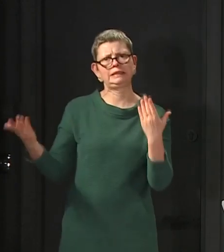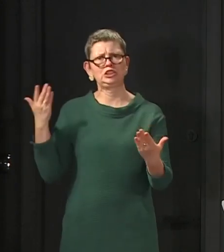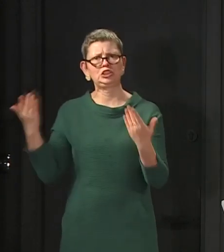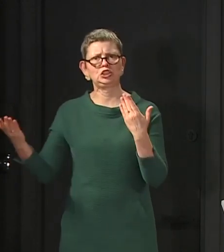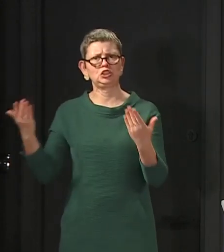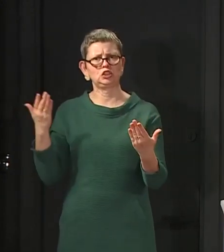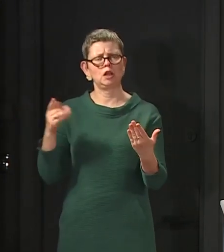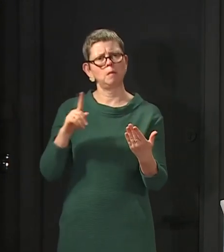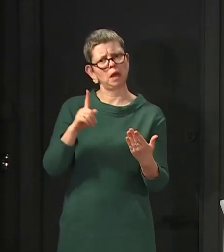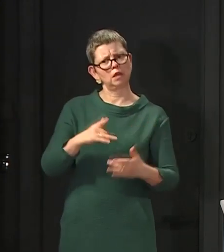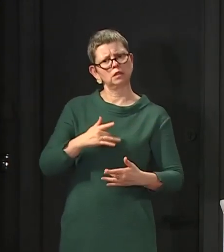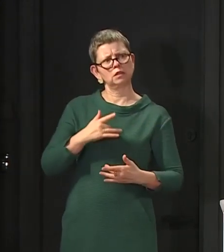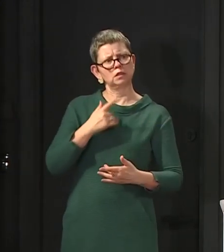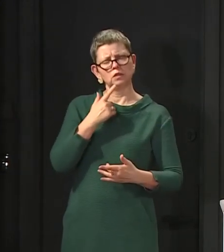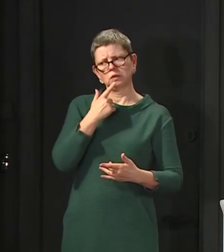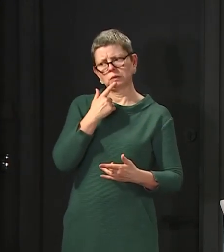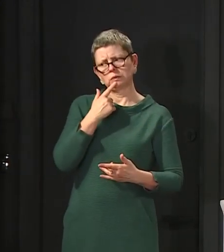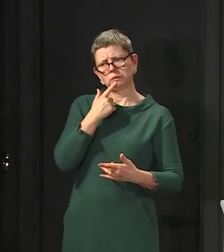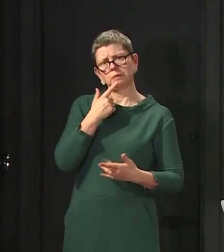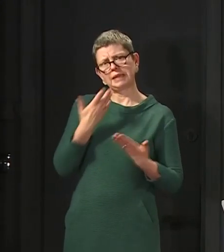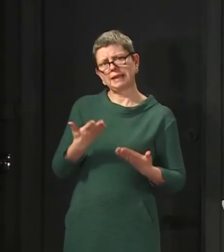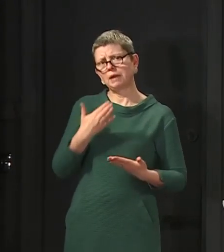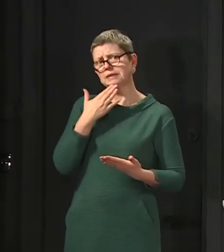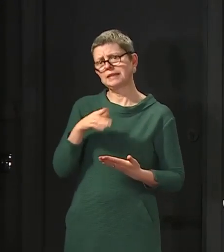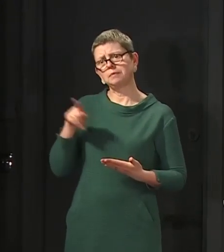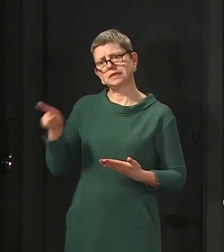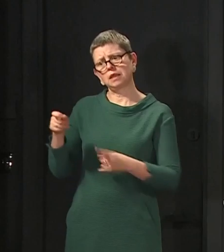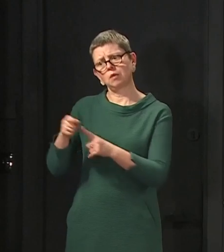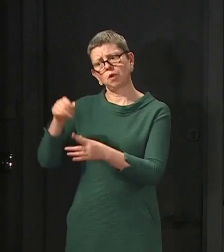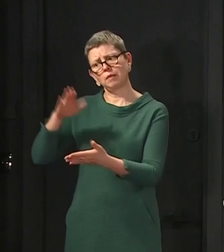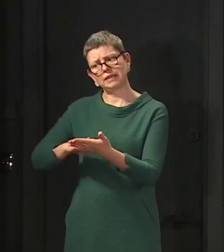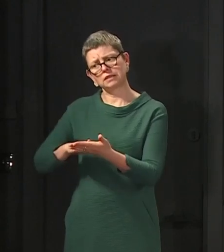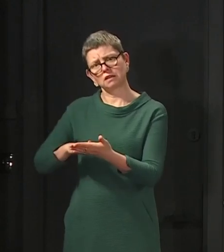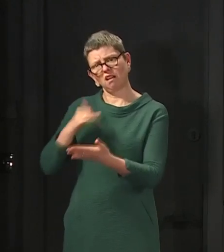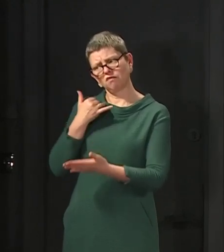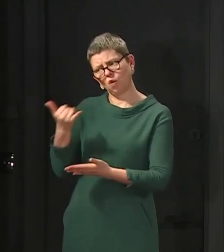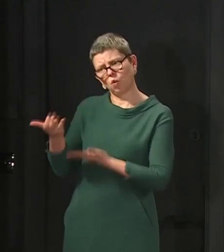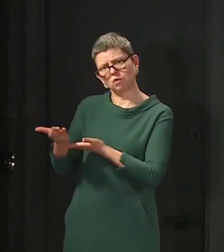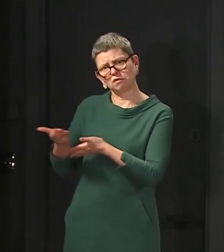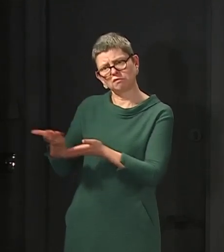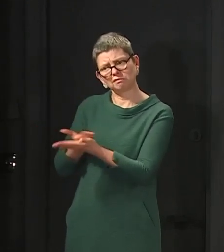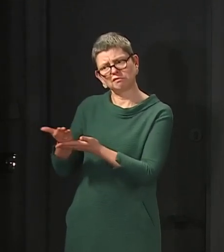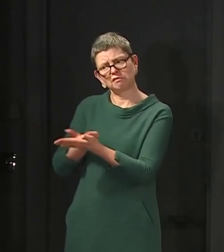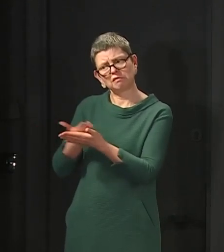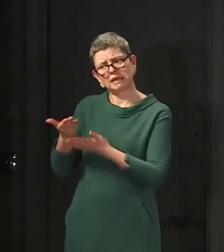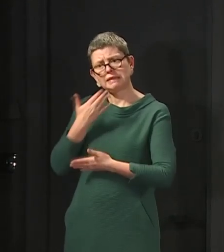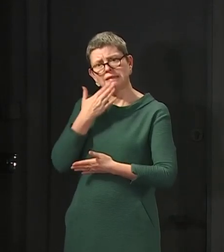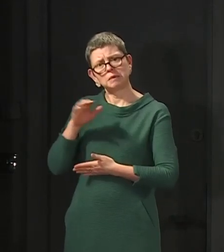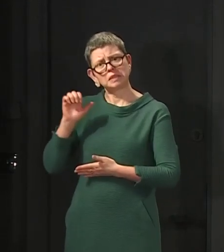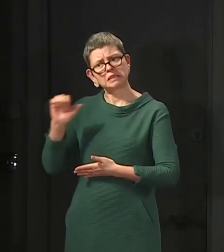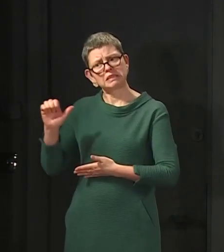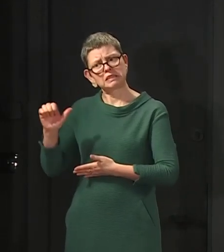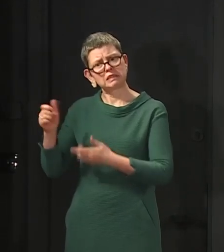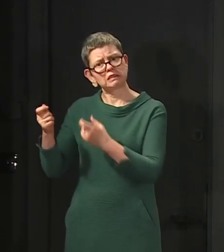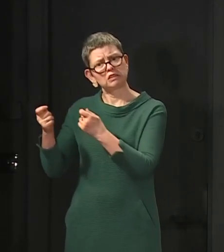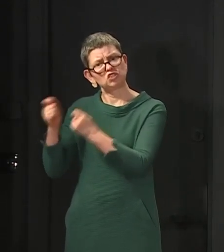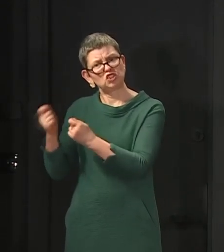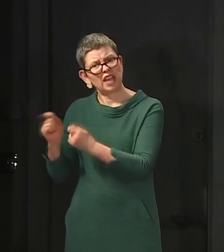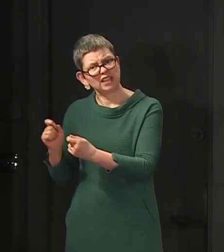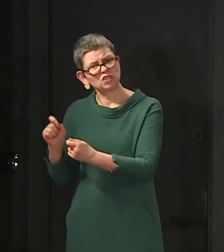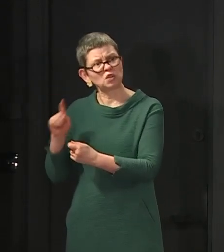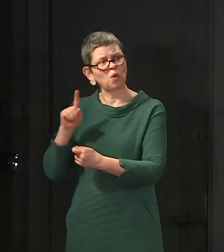the Prime Minister done a complete U-turn since your telephone call, or is the Scottish, or is the UK government treating the people